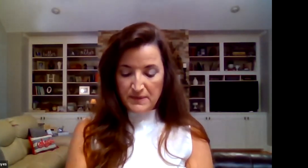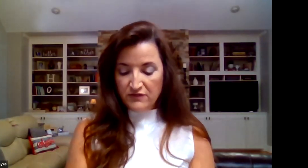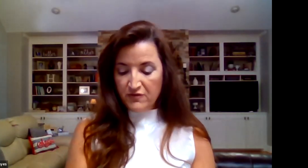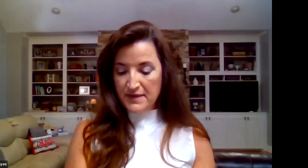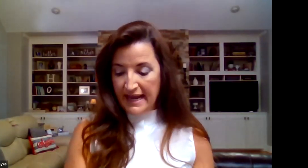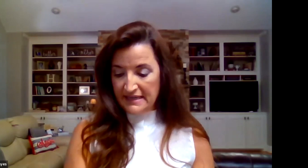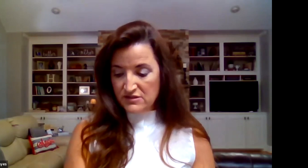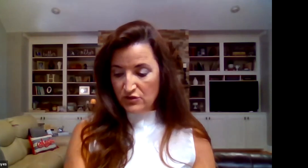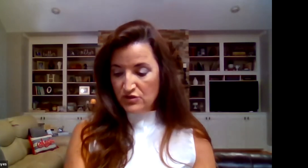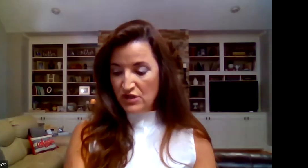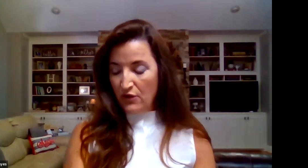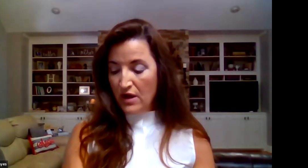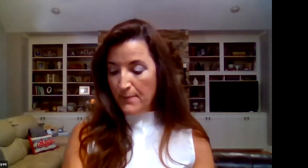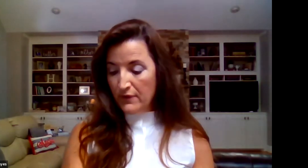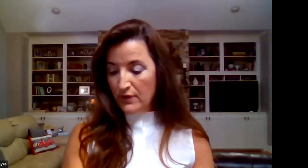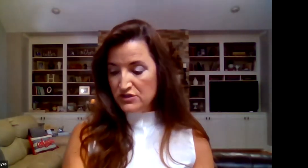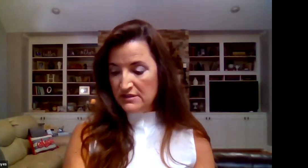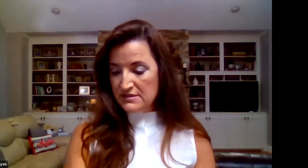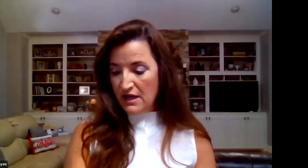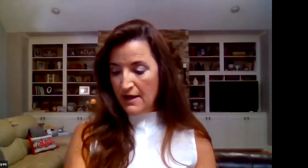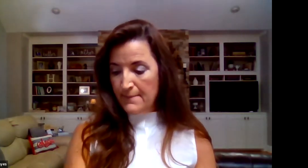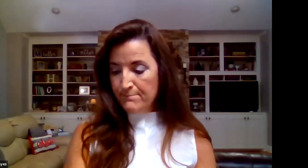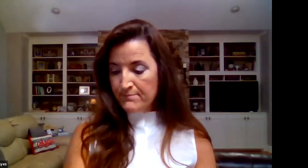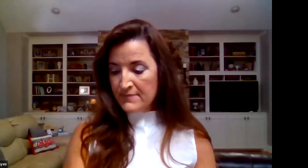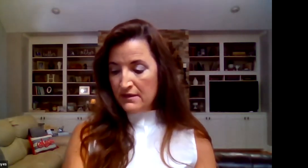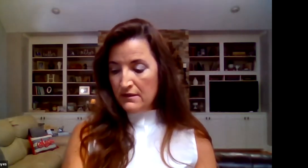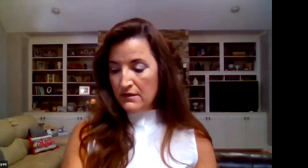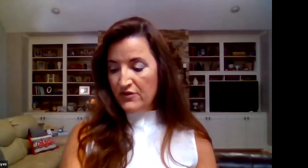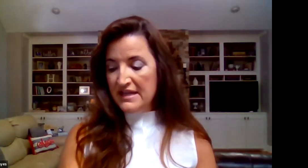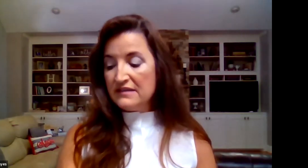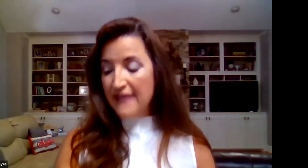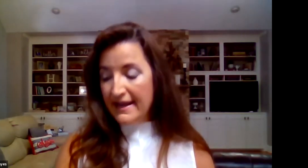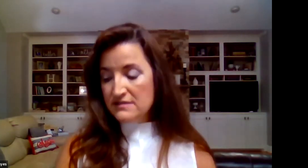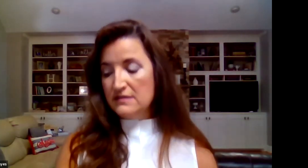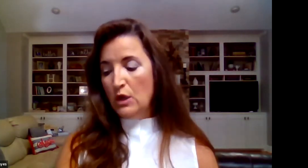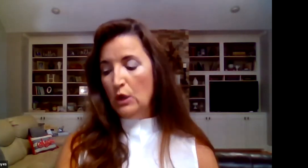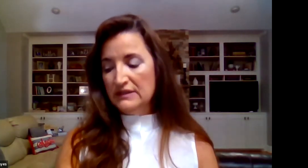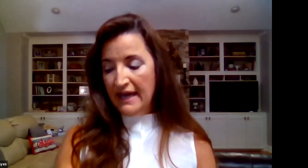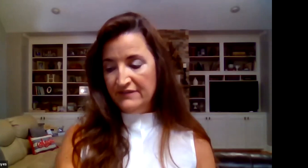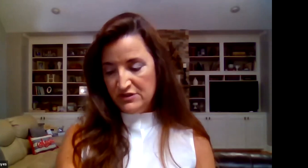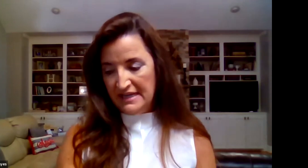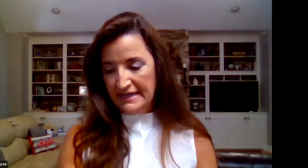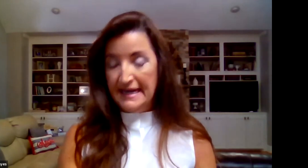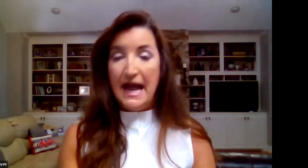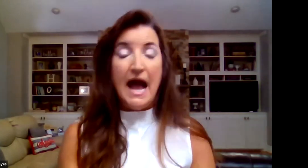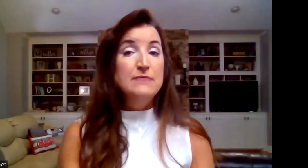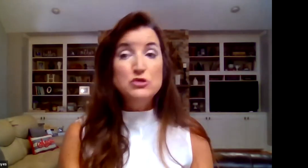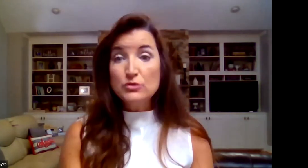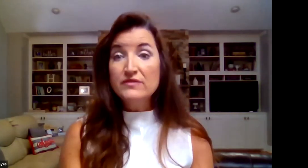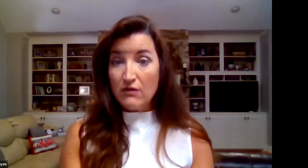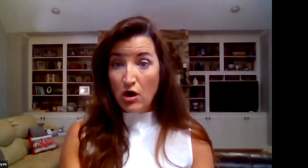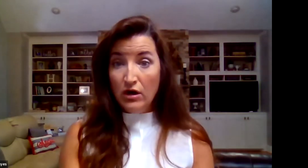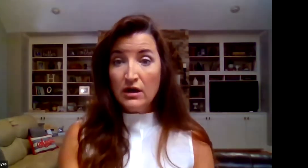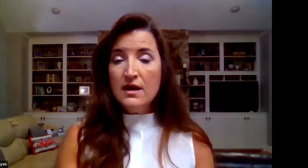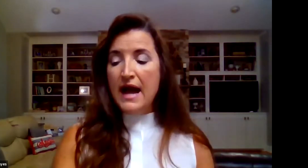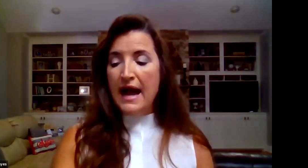that would be good for me to answer. So a couple of questions. Are there any classes online for signing? I'm